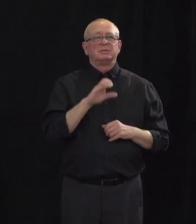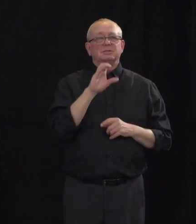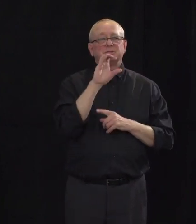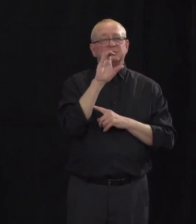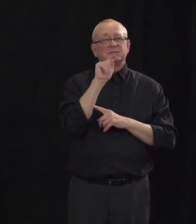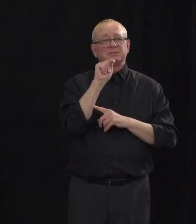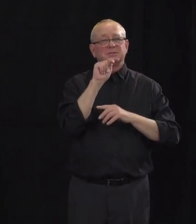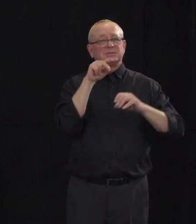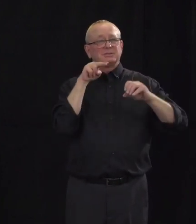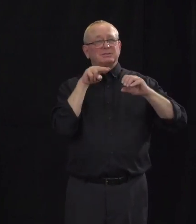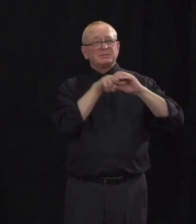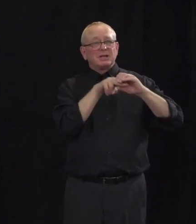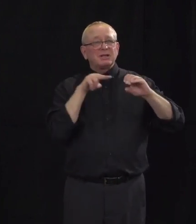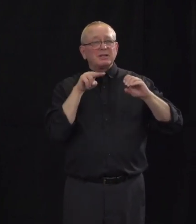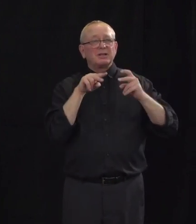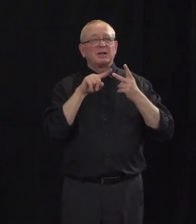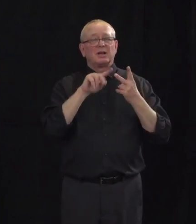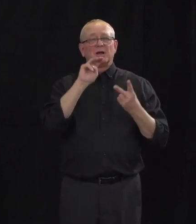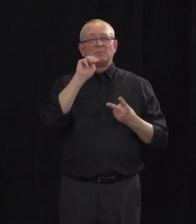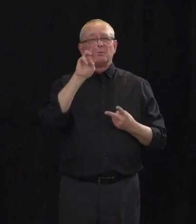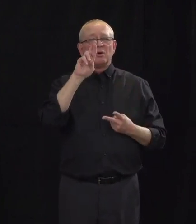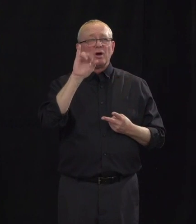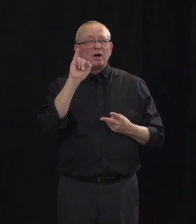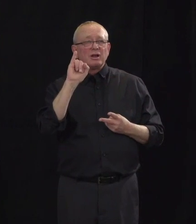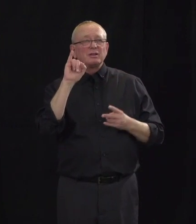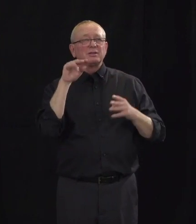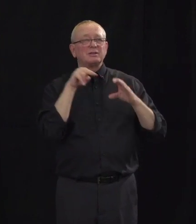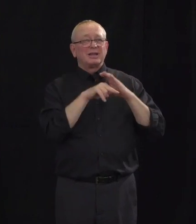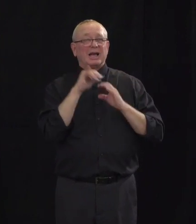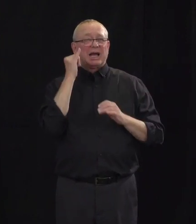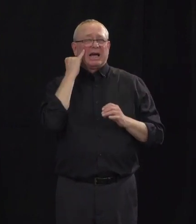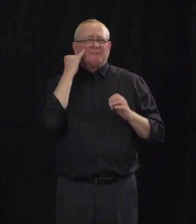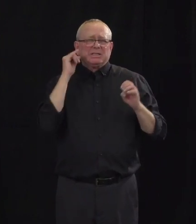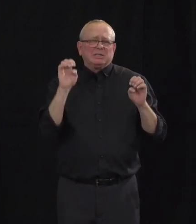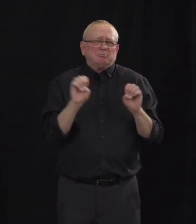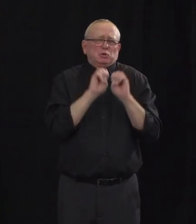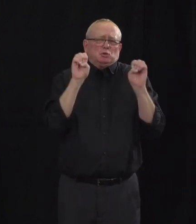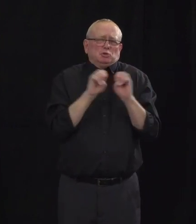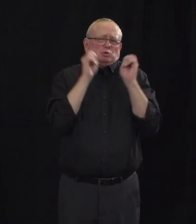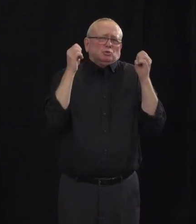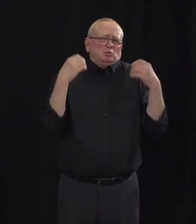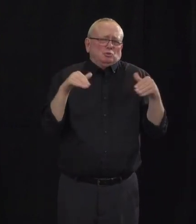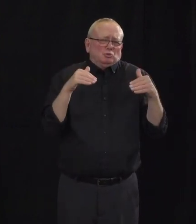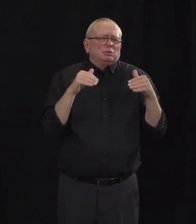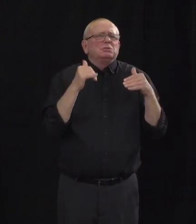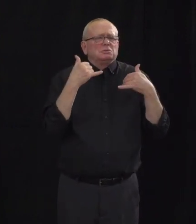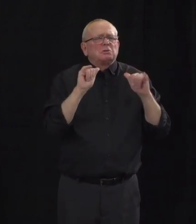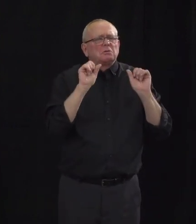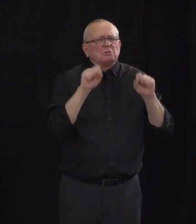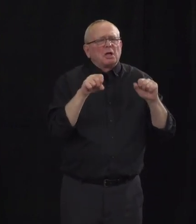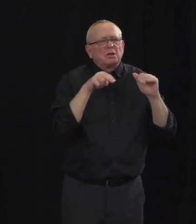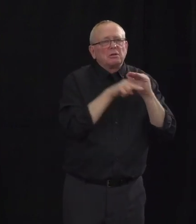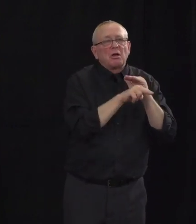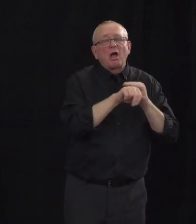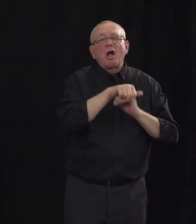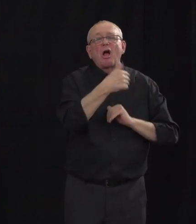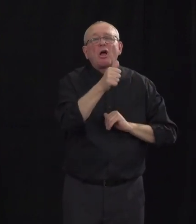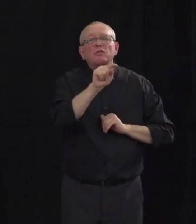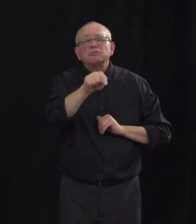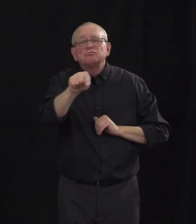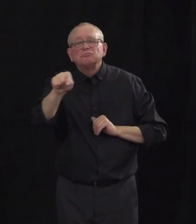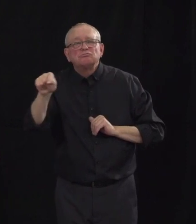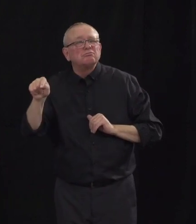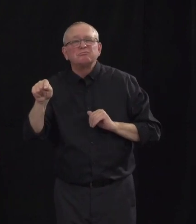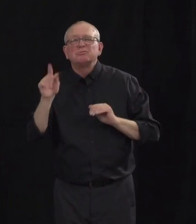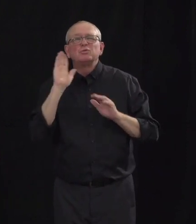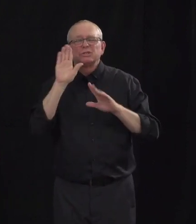limit opportunities for the virus to spread by limiting the amount of people entering our diagnostic imaging facilities.